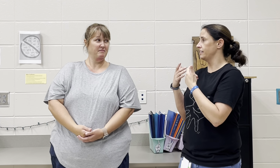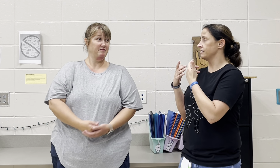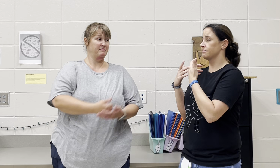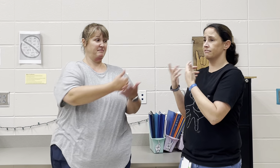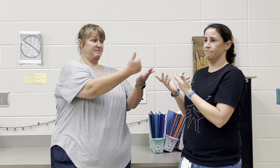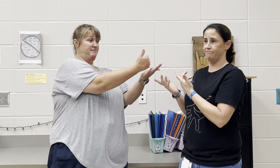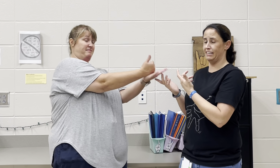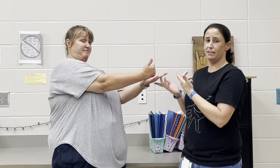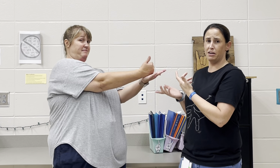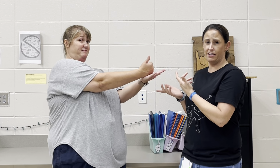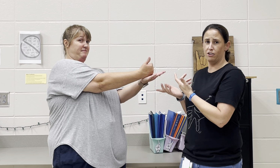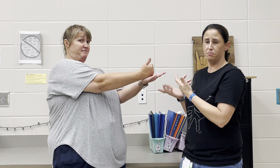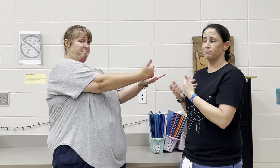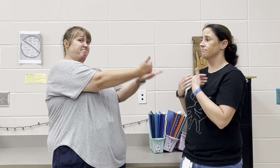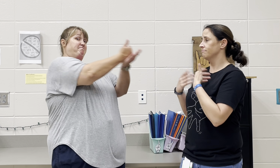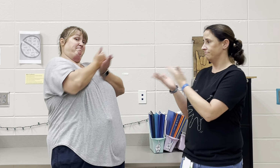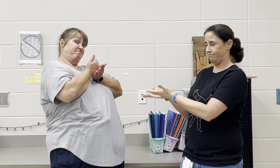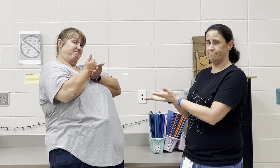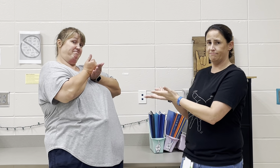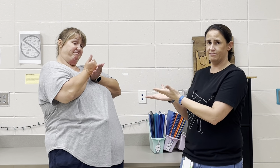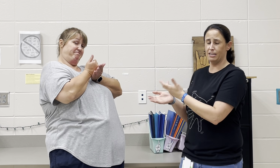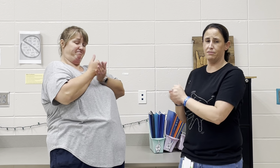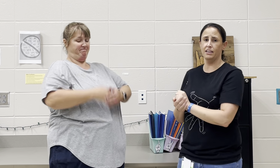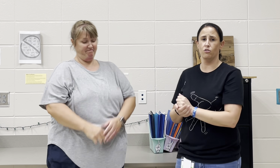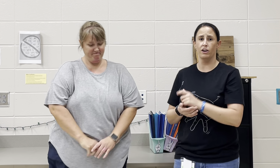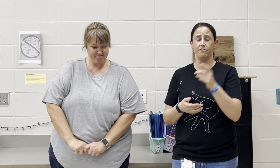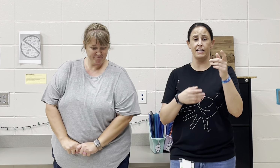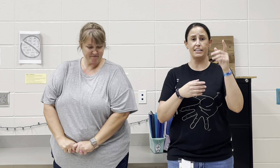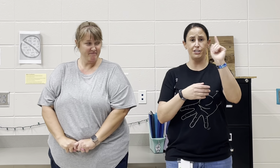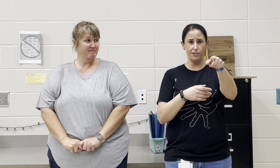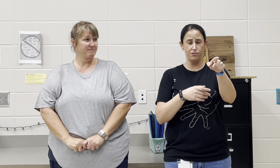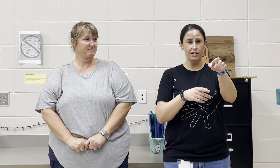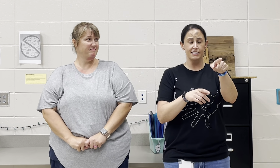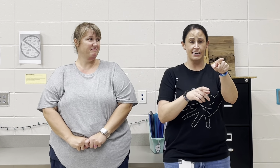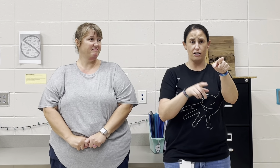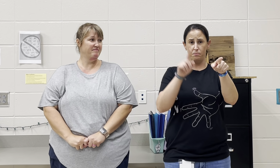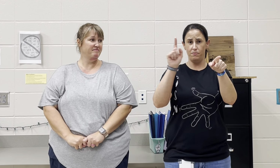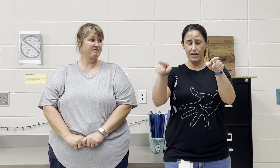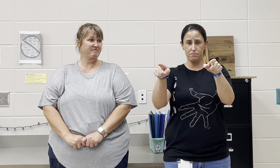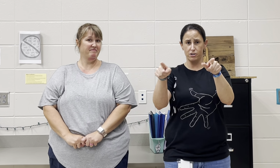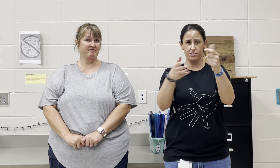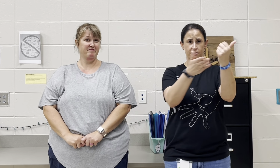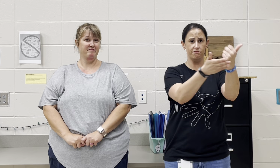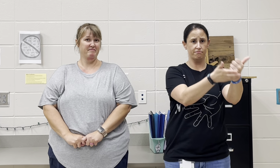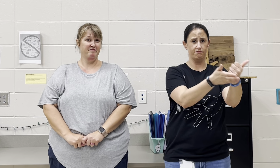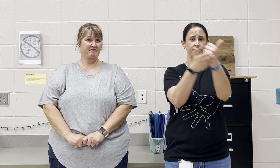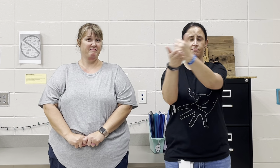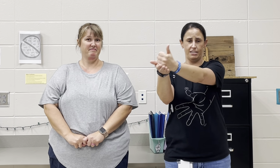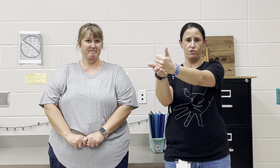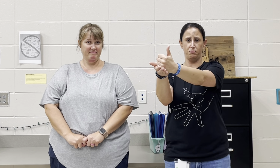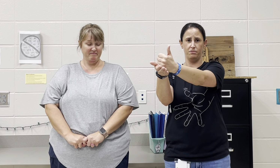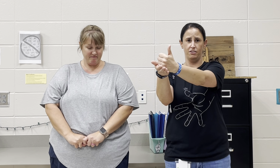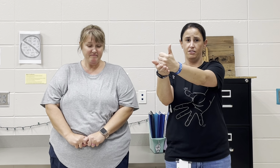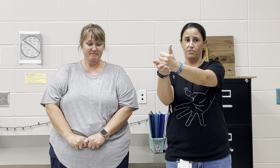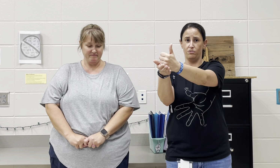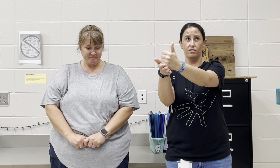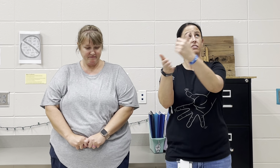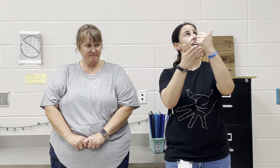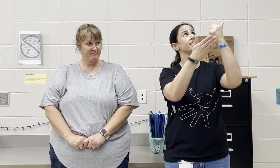is needing my help, same thing. Or if I need you to help that person, help. Or I need